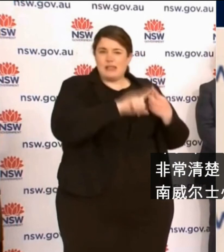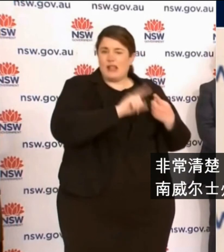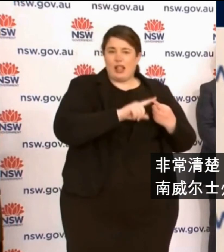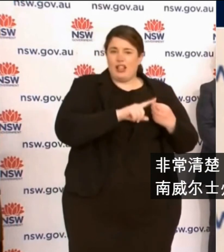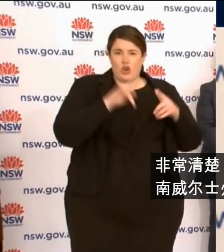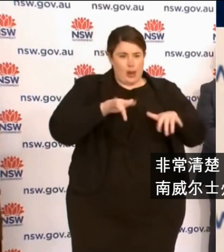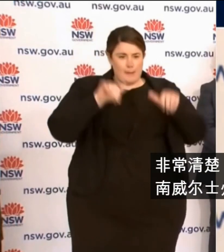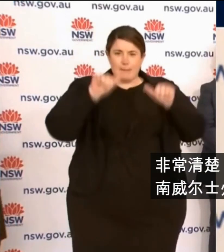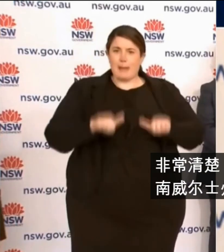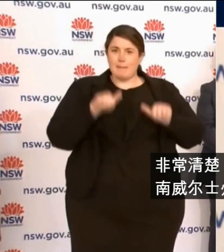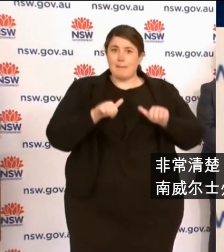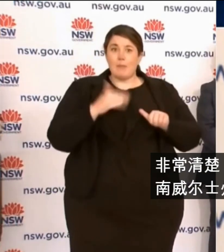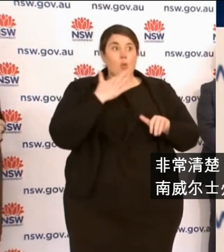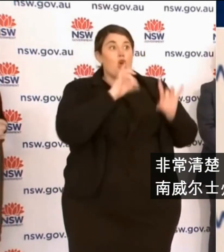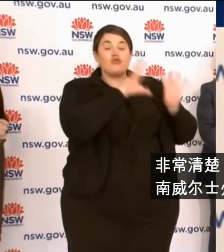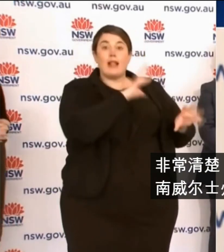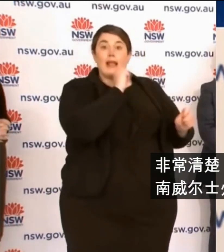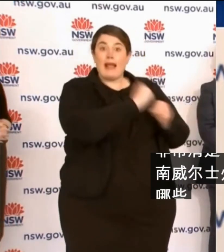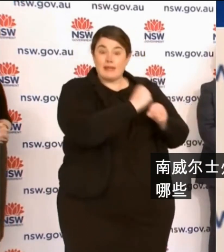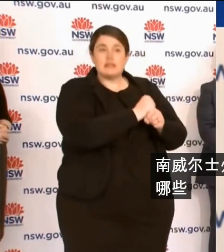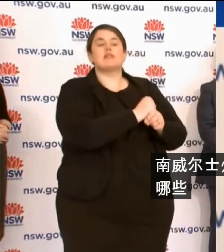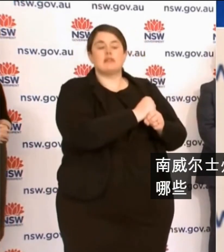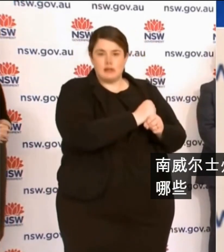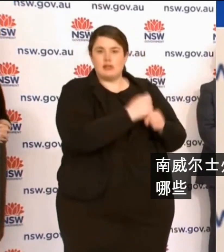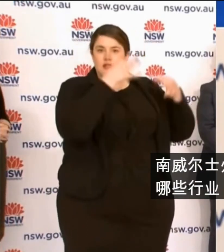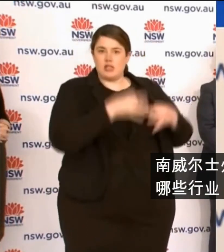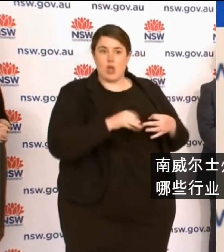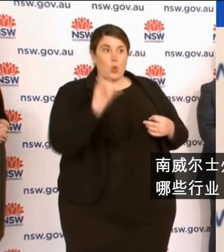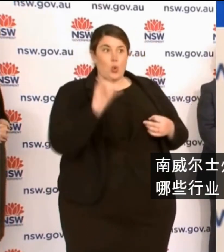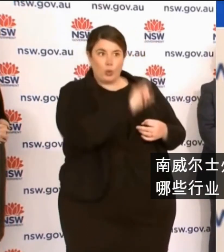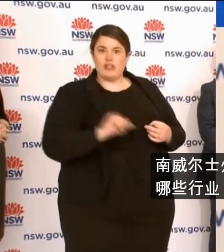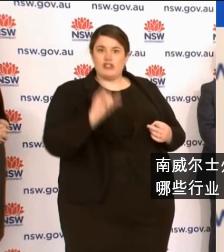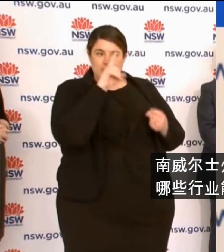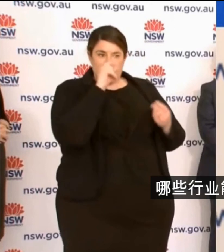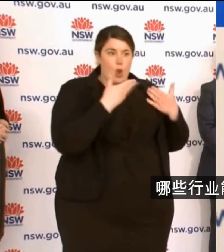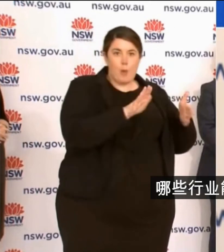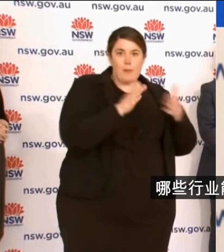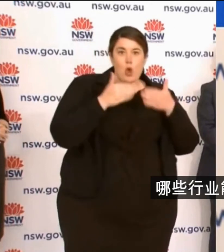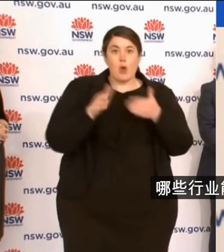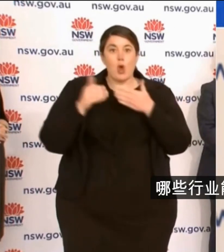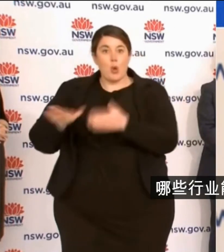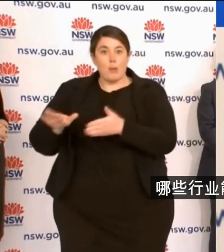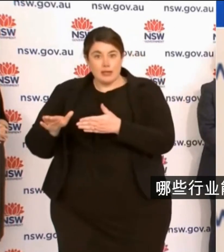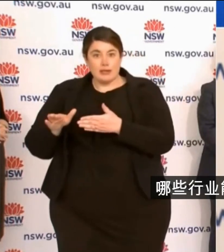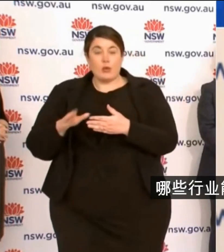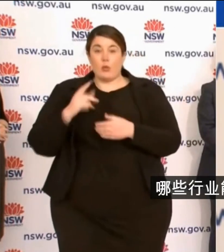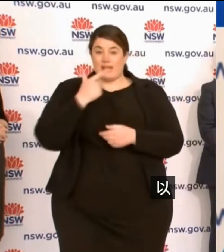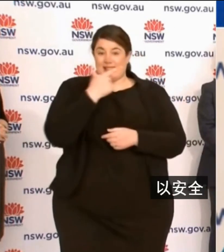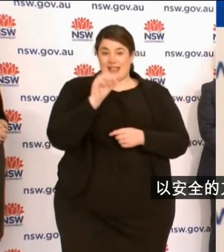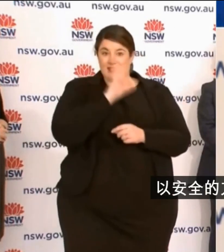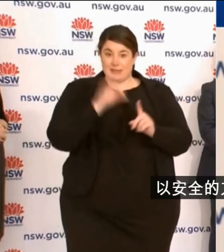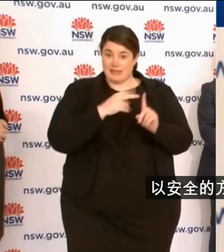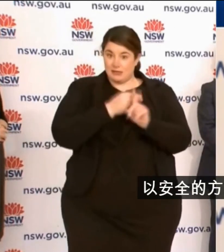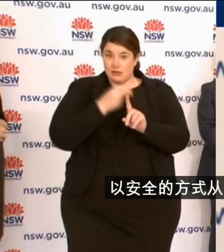South Wales Government has confirmed which industries will be able to open up to some extent from the 70%